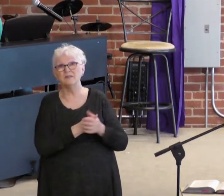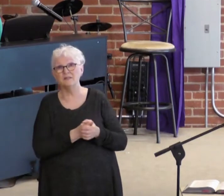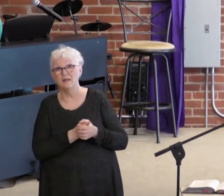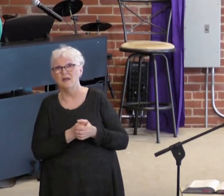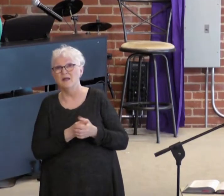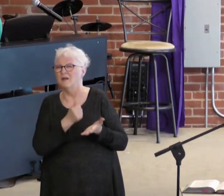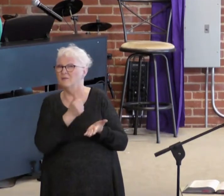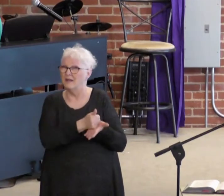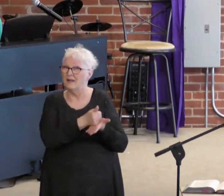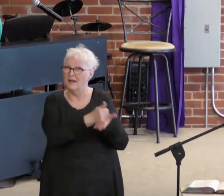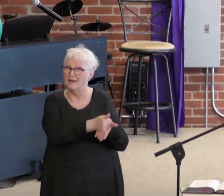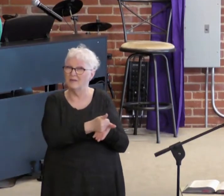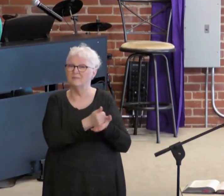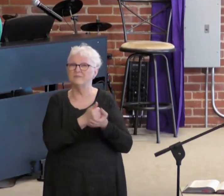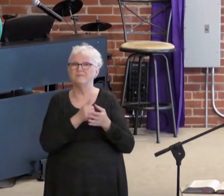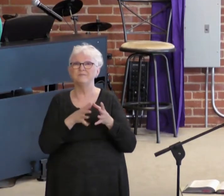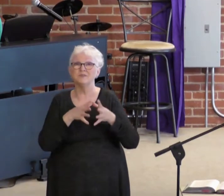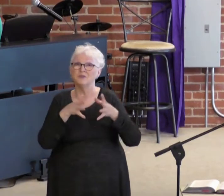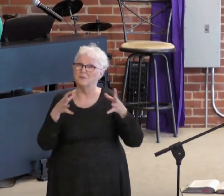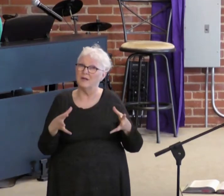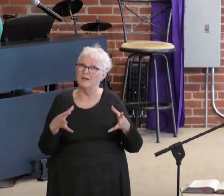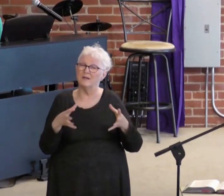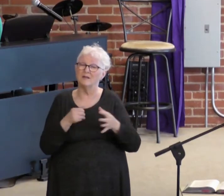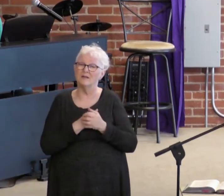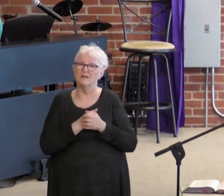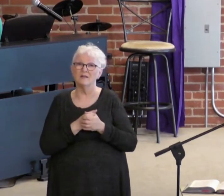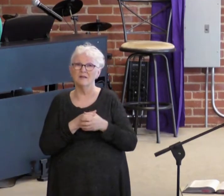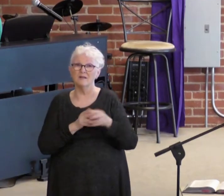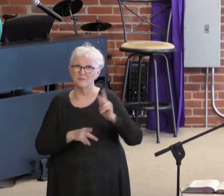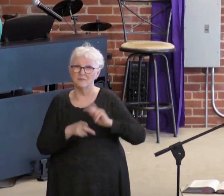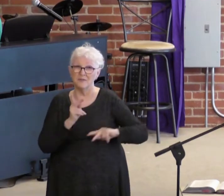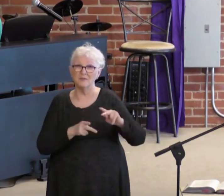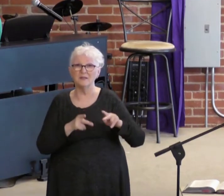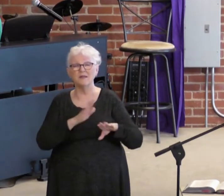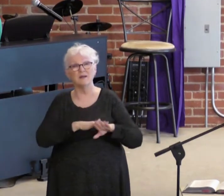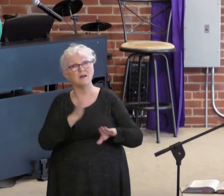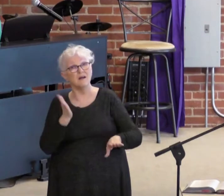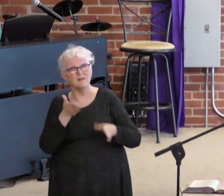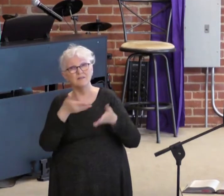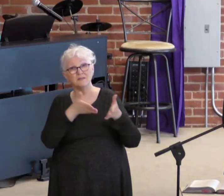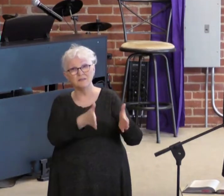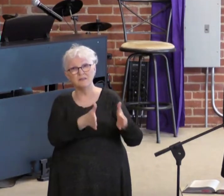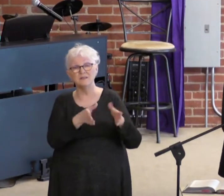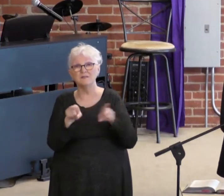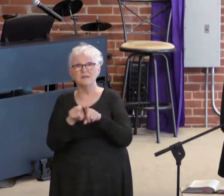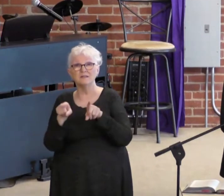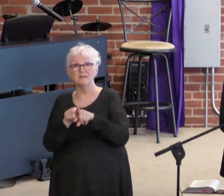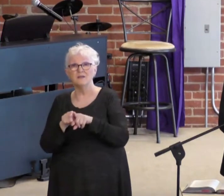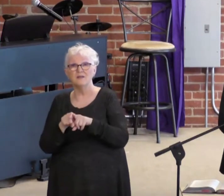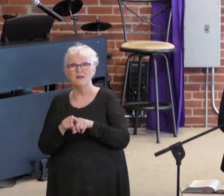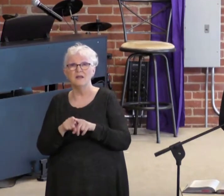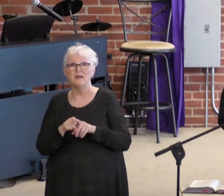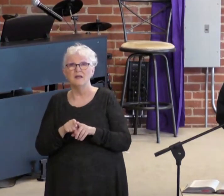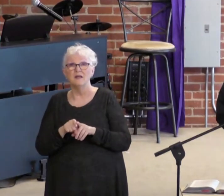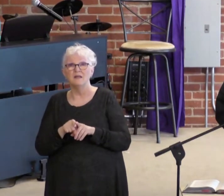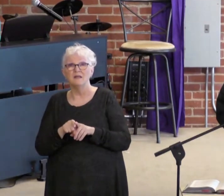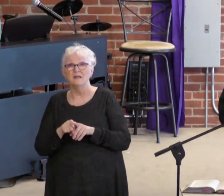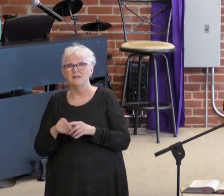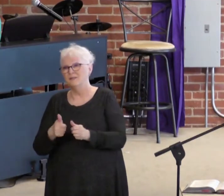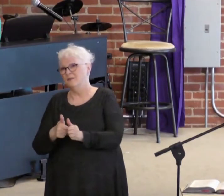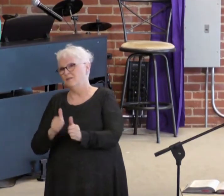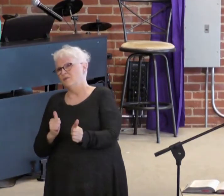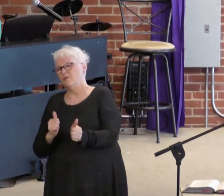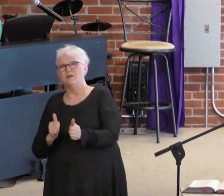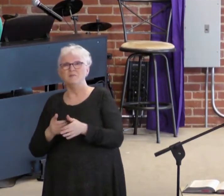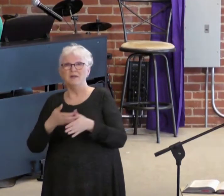very much here in helping people not only get off the streets, but also to avoid being in the